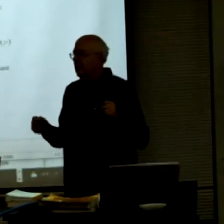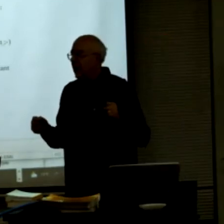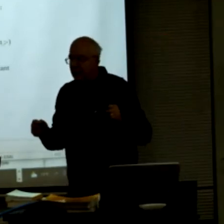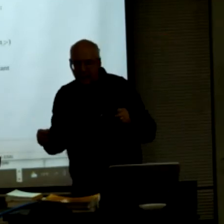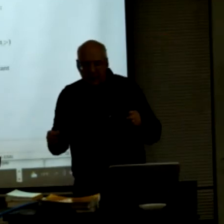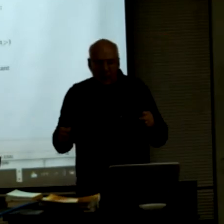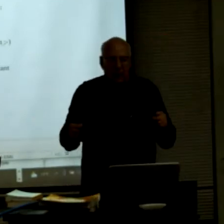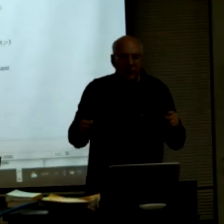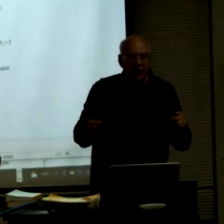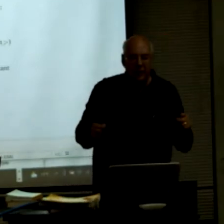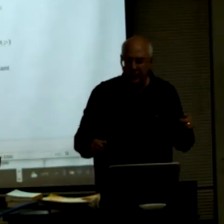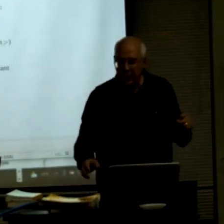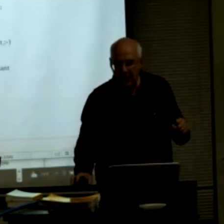Okay, well, let's run through the